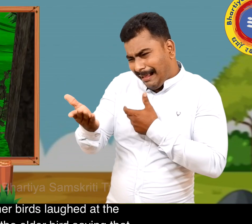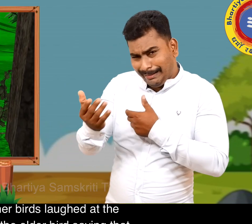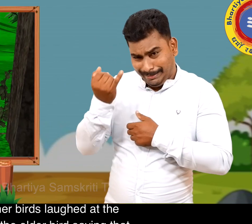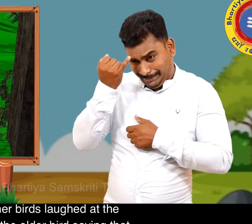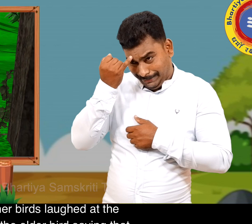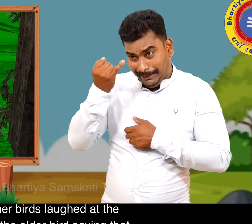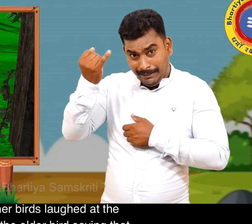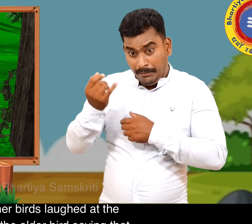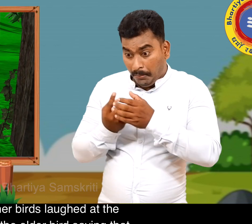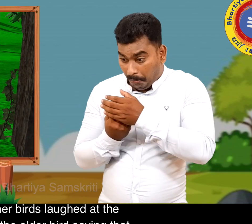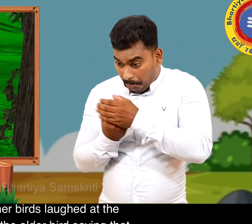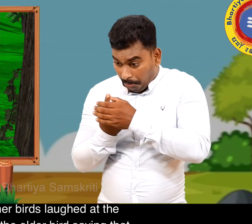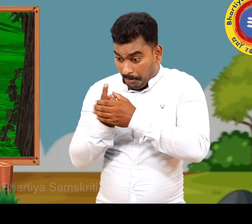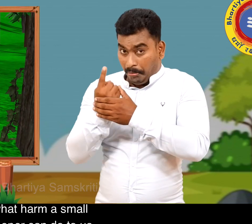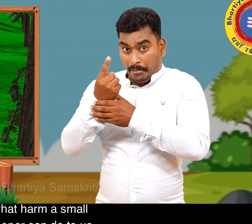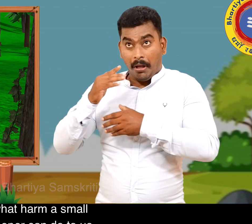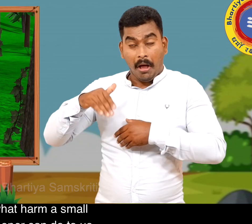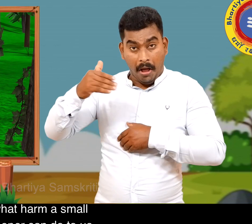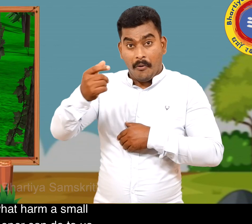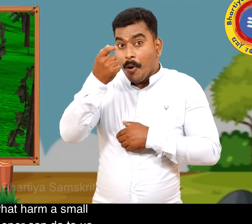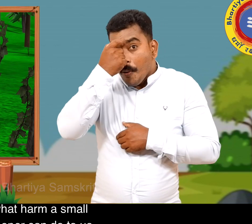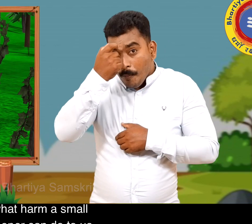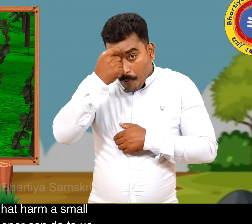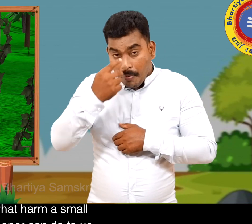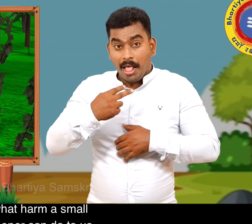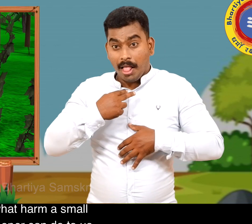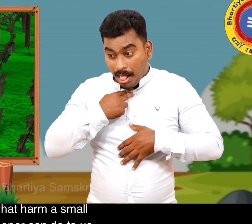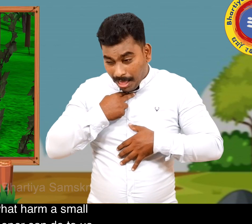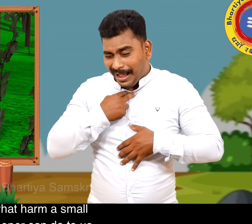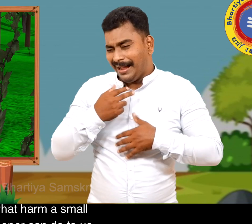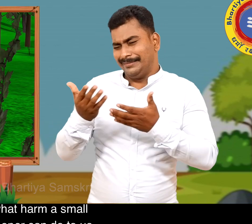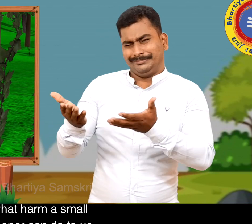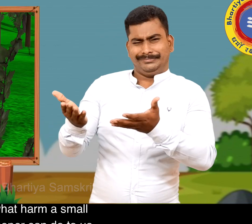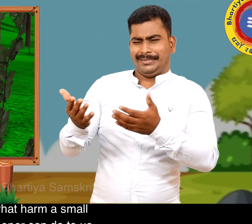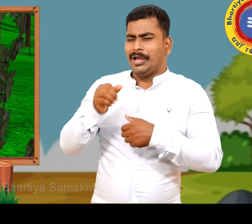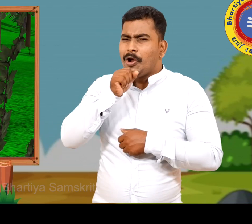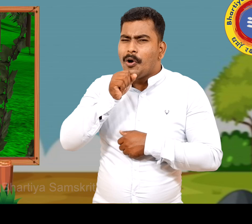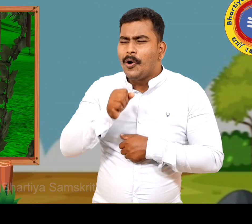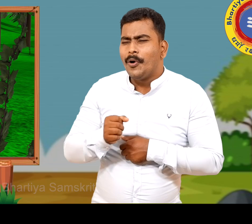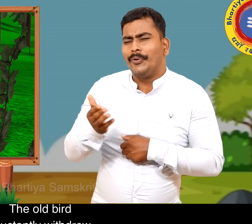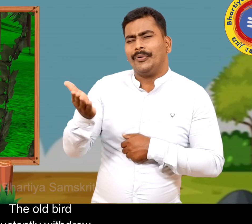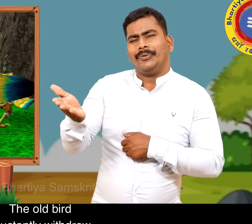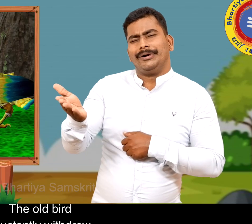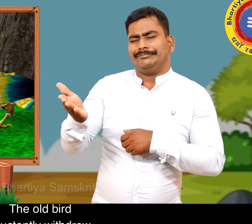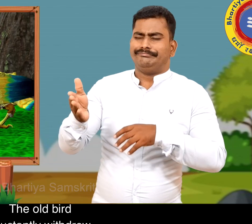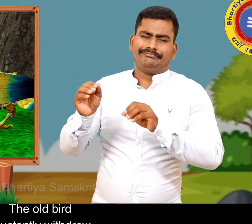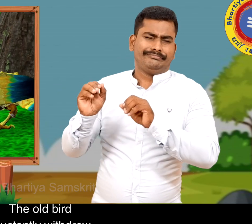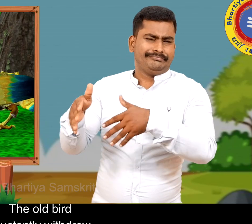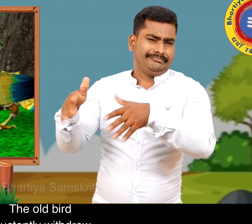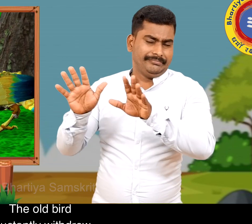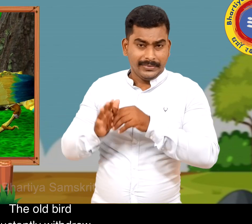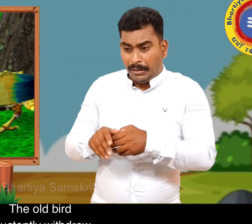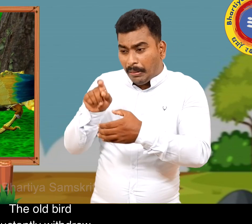older bird, saying that, "What harm a small creeper can do to us?" The old